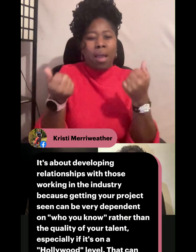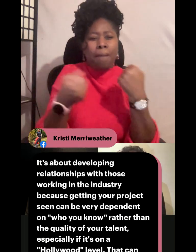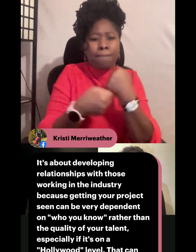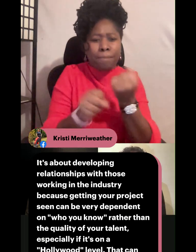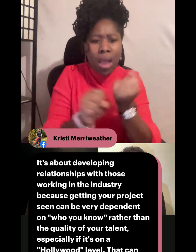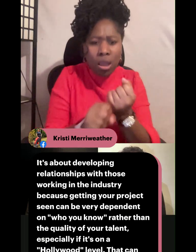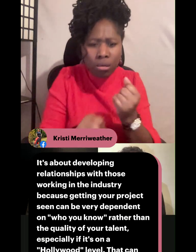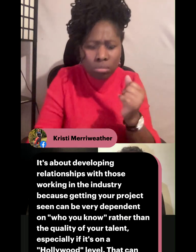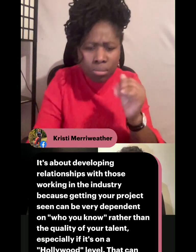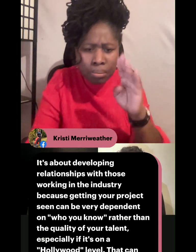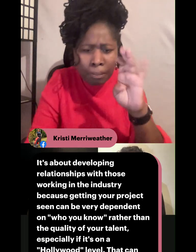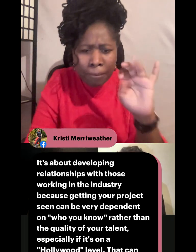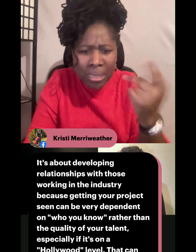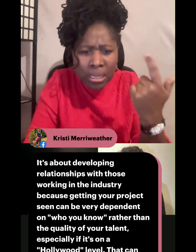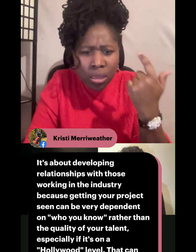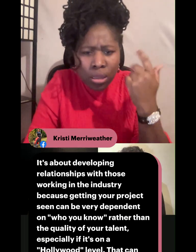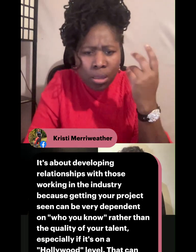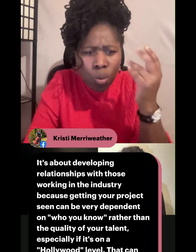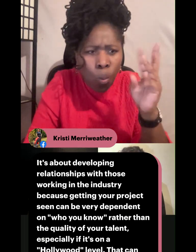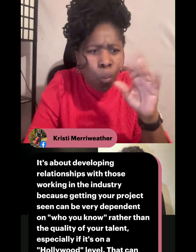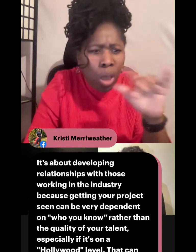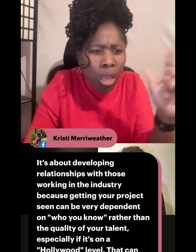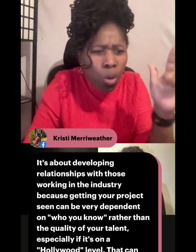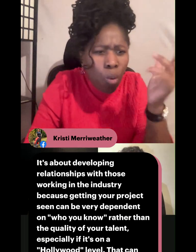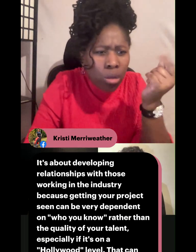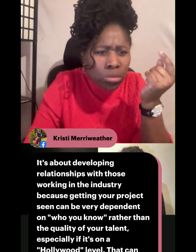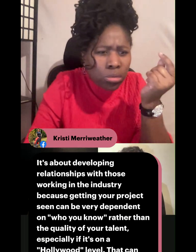it's on the Hollywood level.